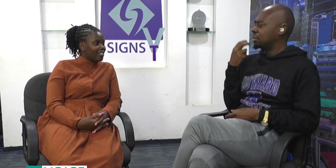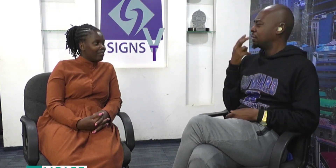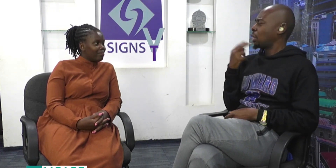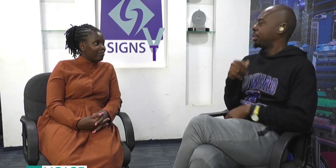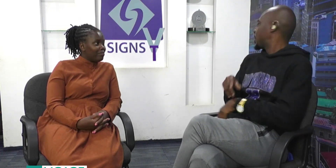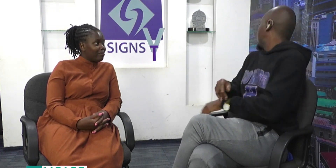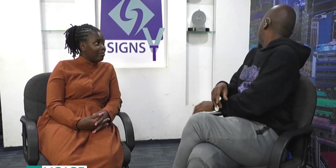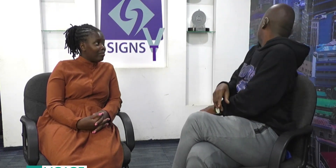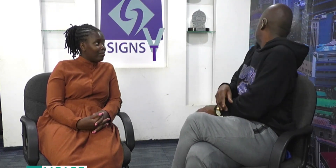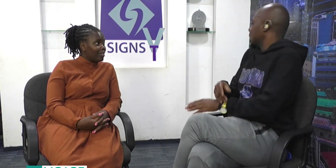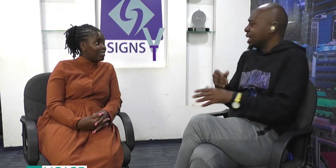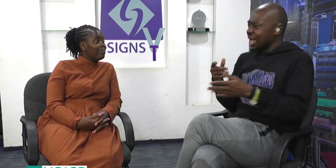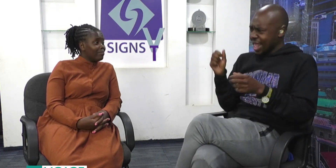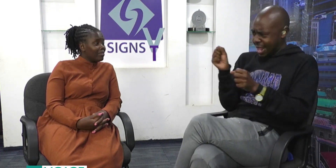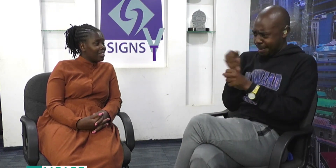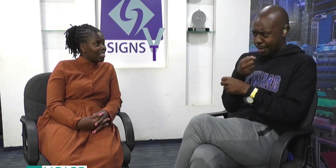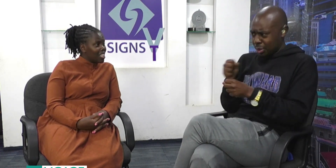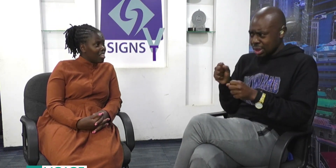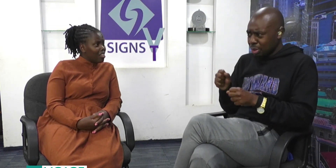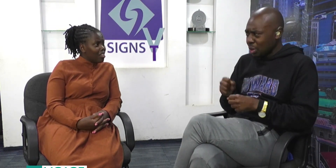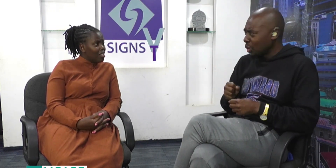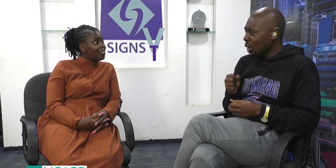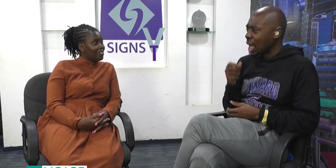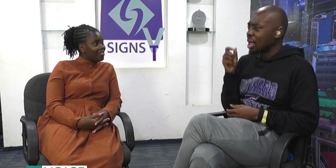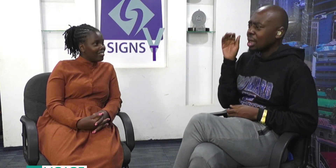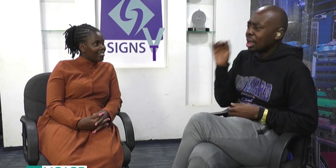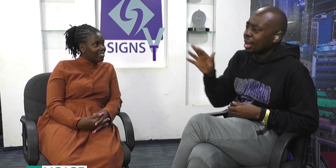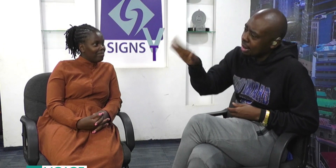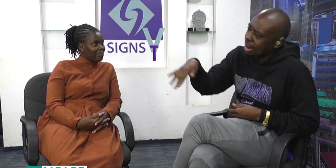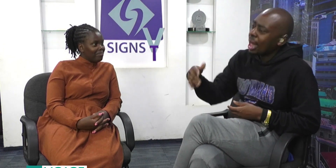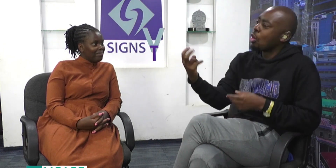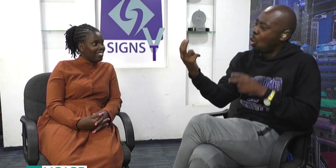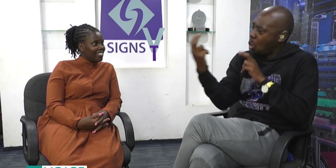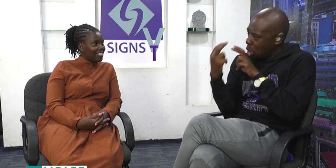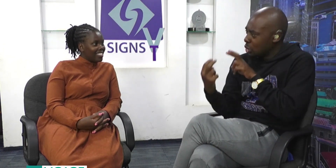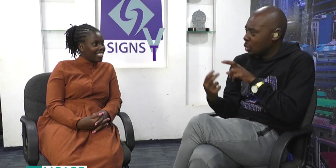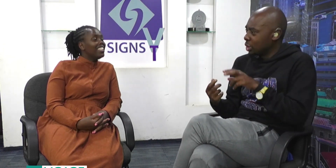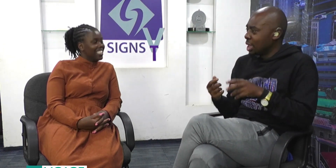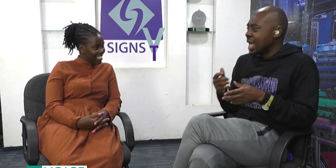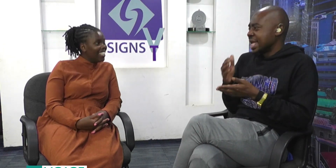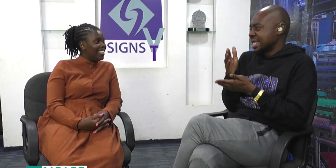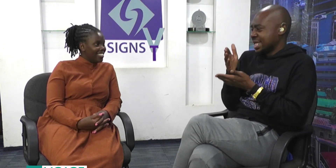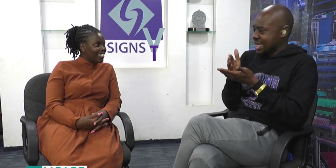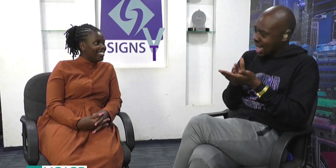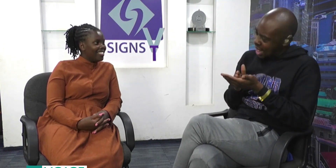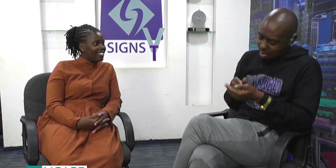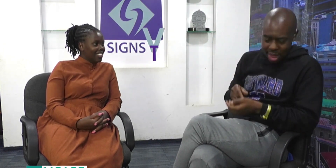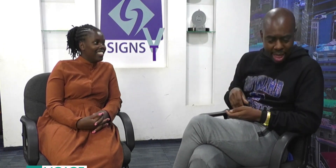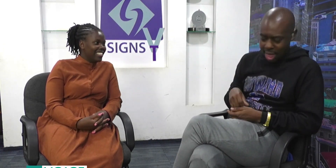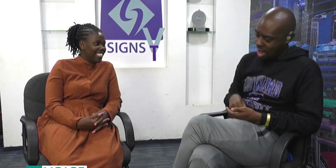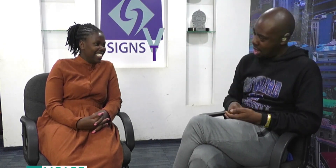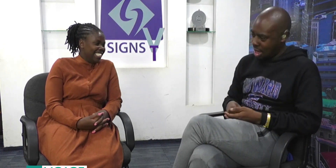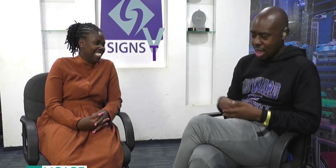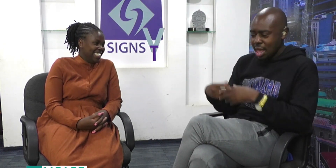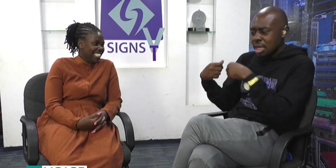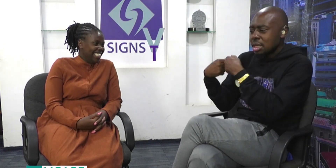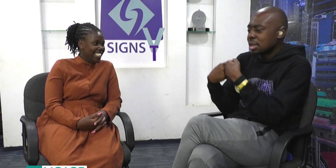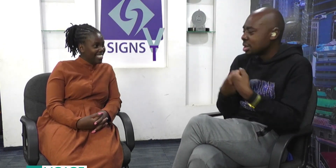deaf. And sometimes they get to talk behind my back. I don't get to hear them. So they think that I